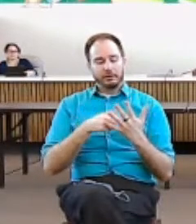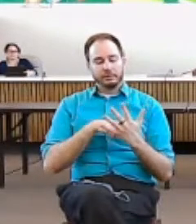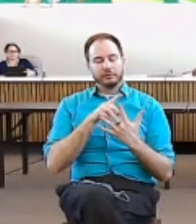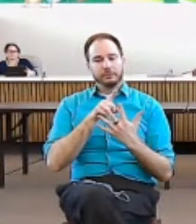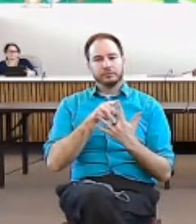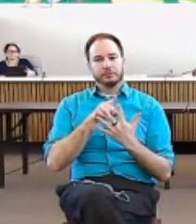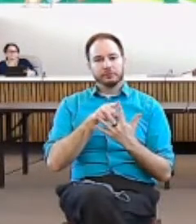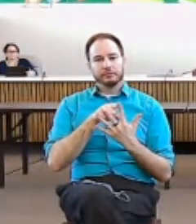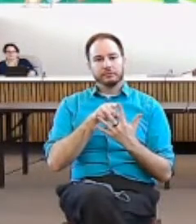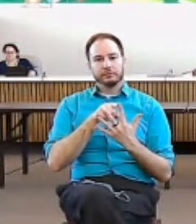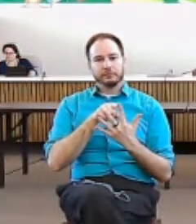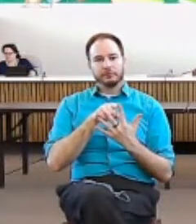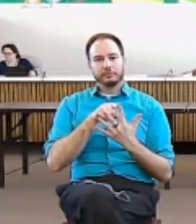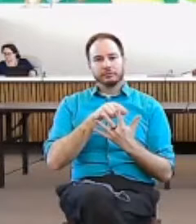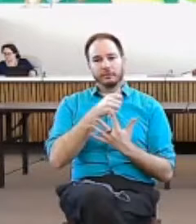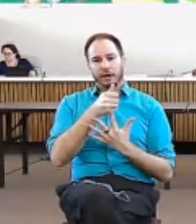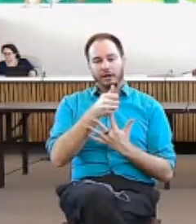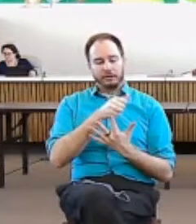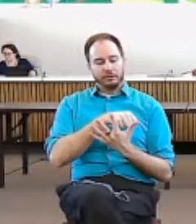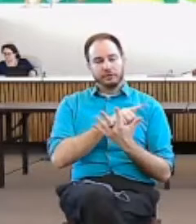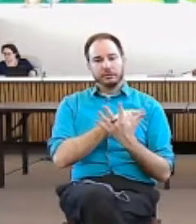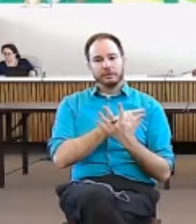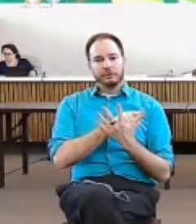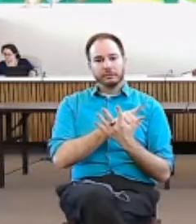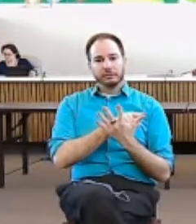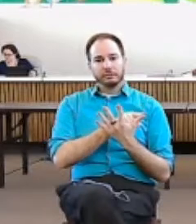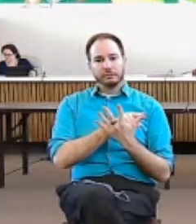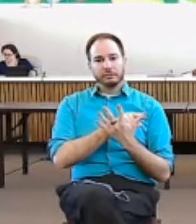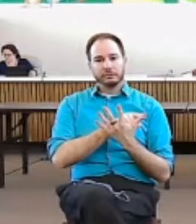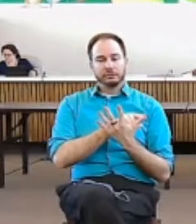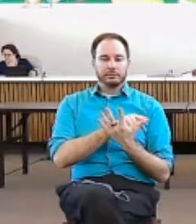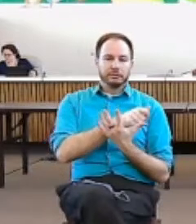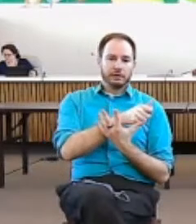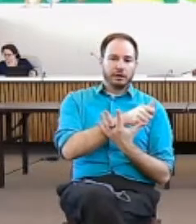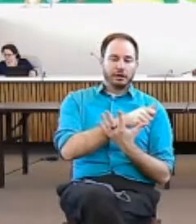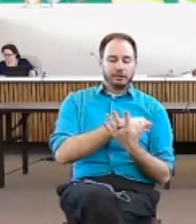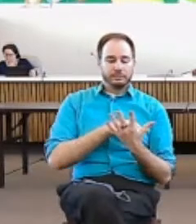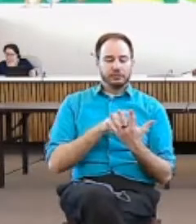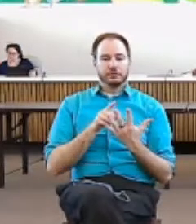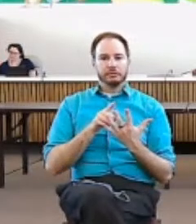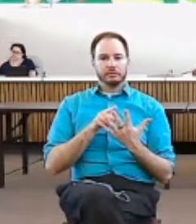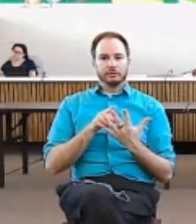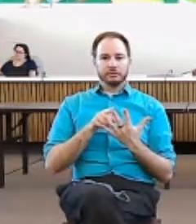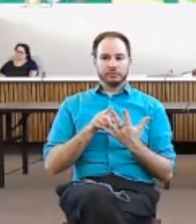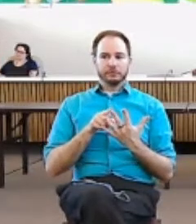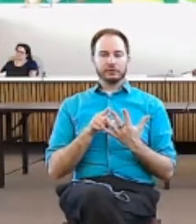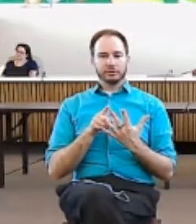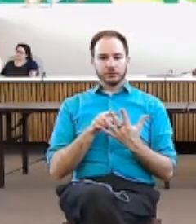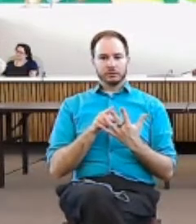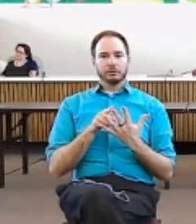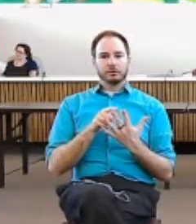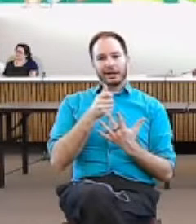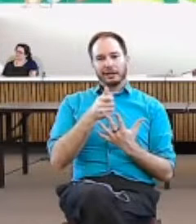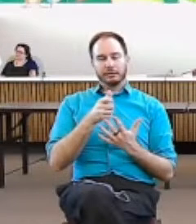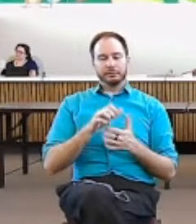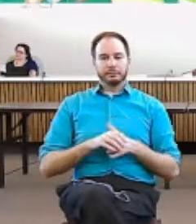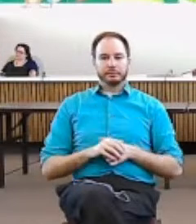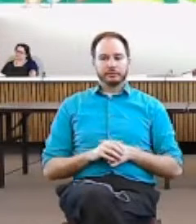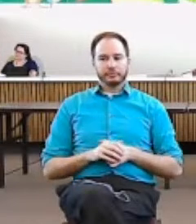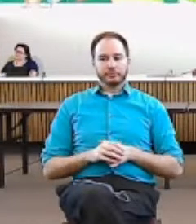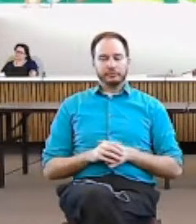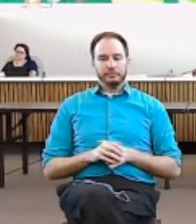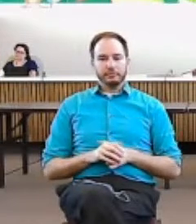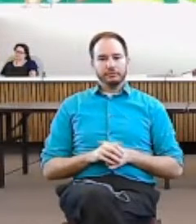Aye. Councilmember Page, Aye. Councilmember Belanca, Aye. Supervisor Schultz. Aye.